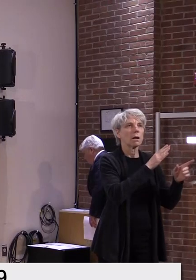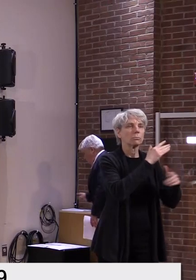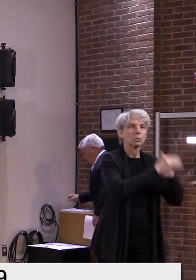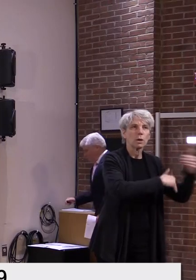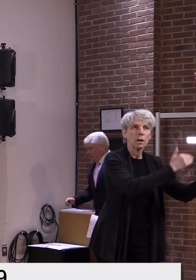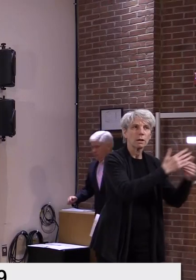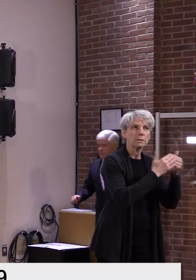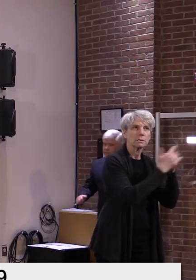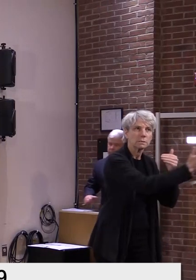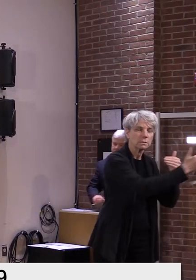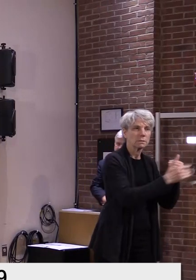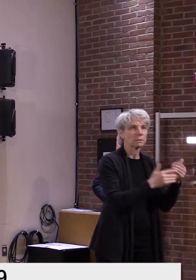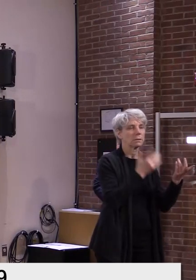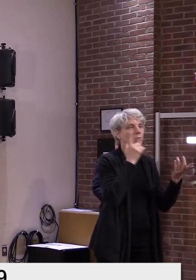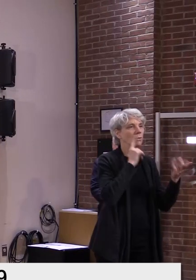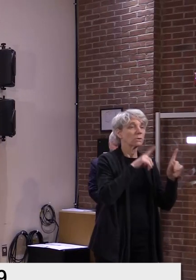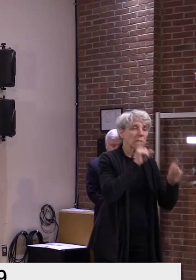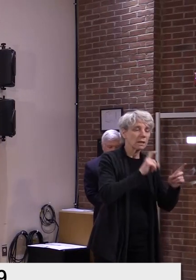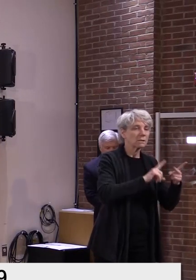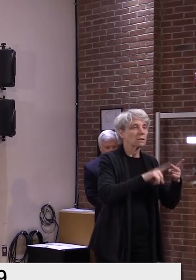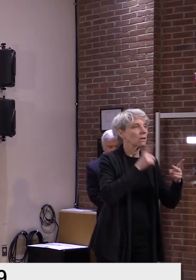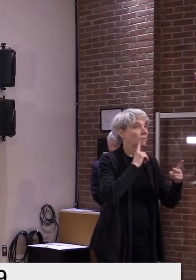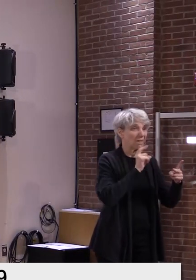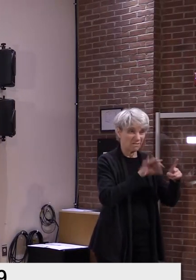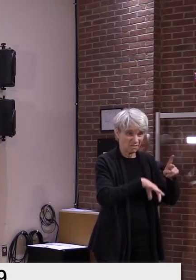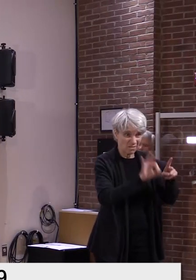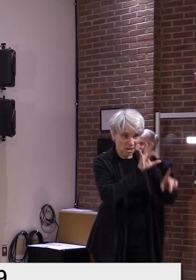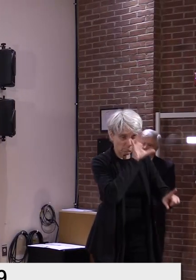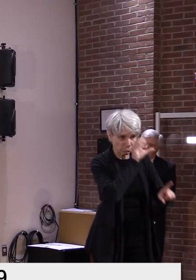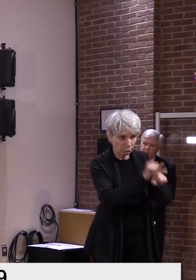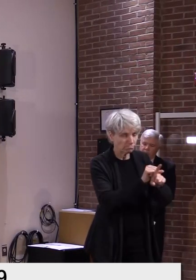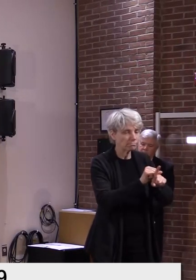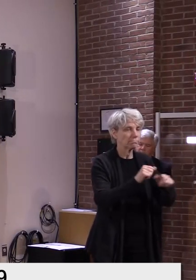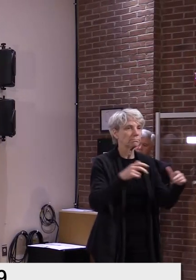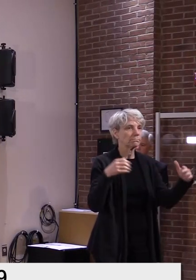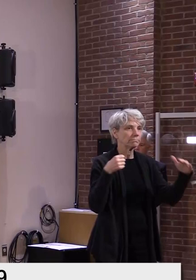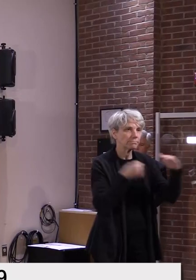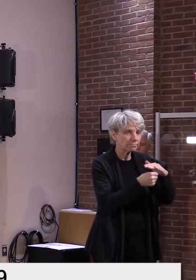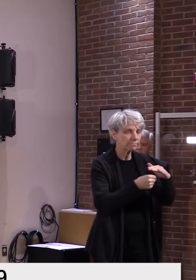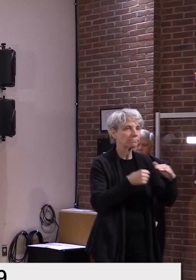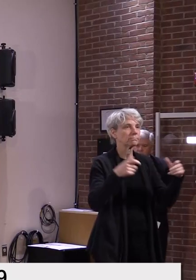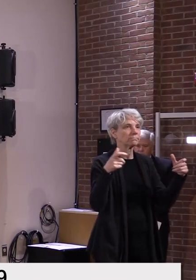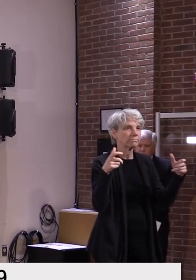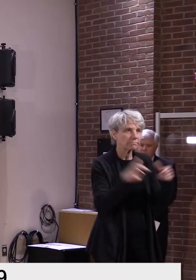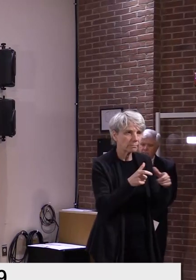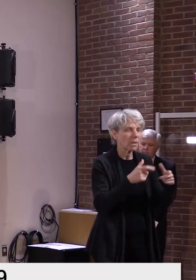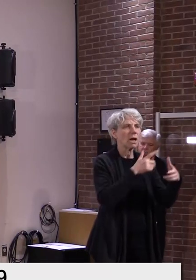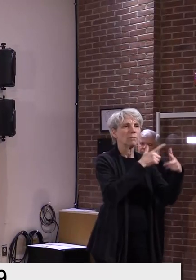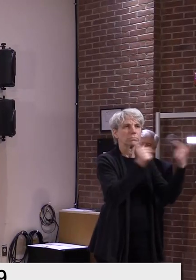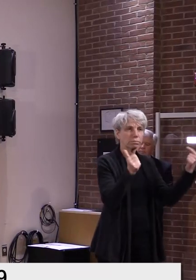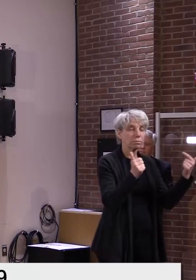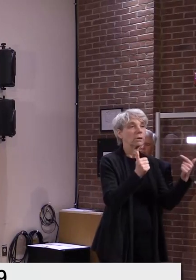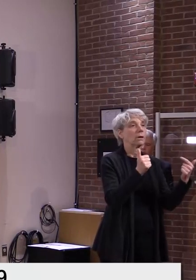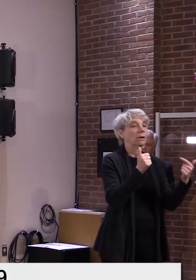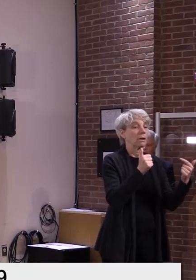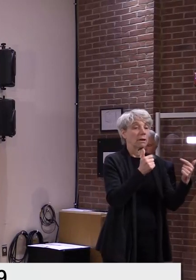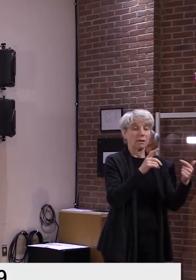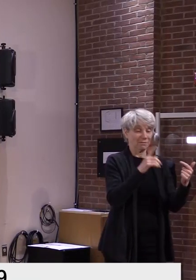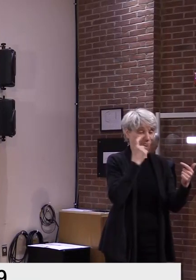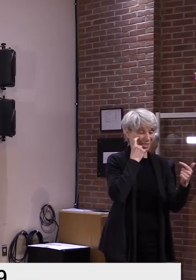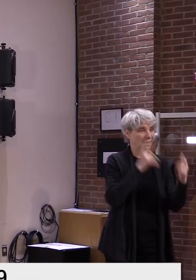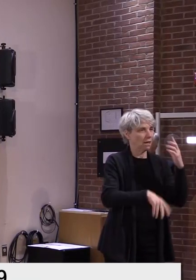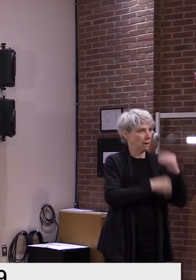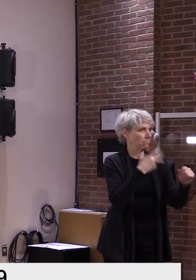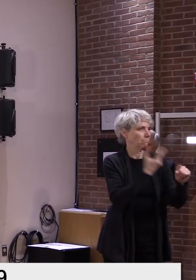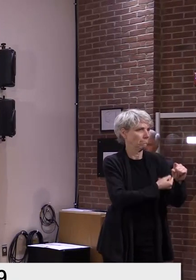regimes, quarantine regimes, case identification, and most recently, vaccination. And